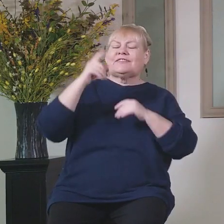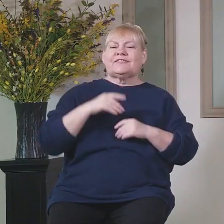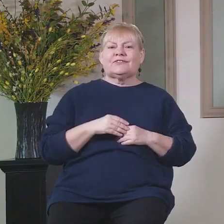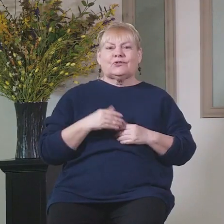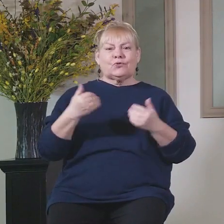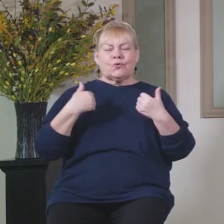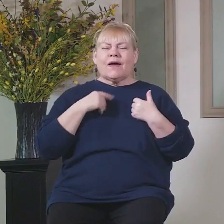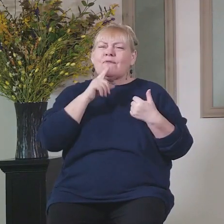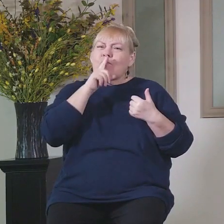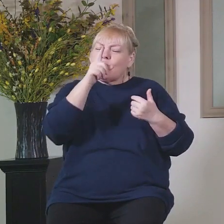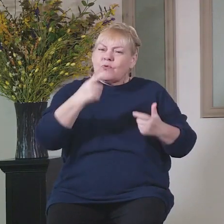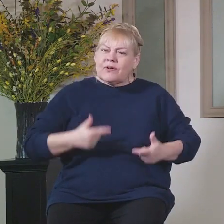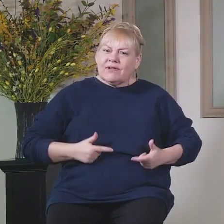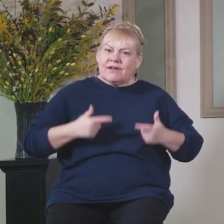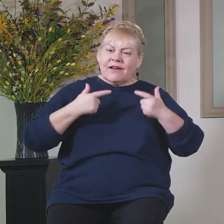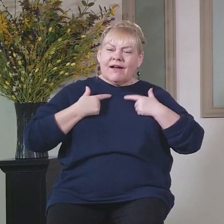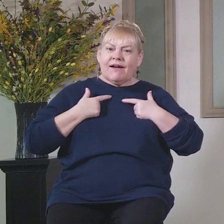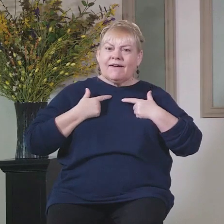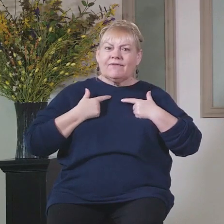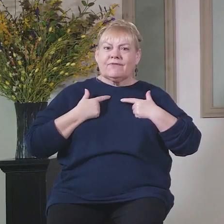When you have real life,